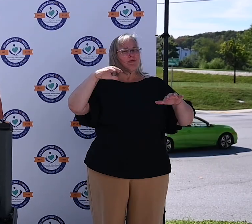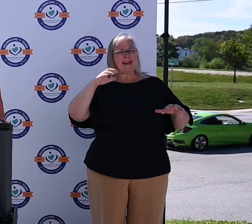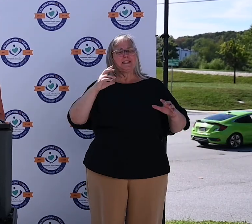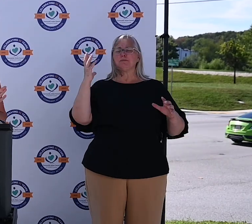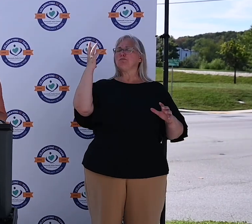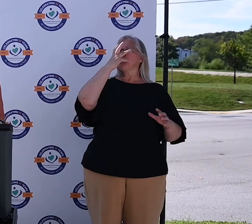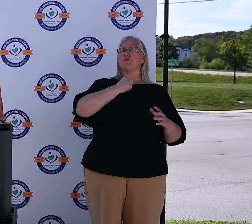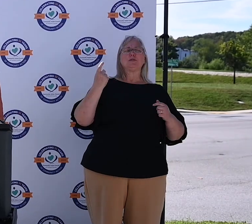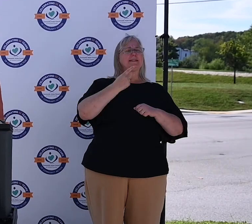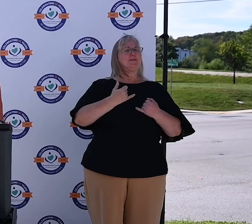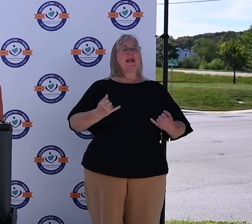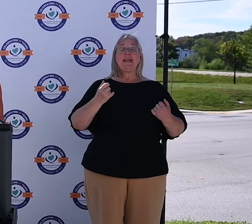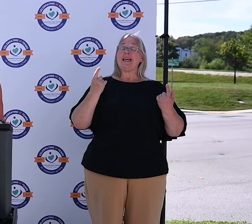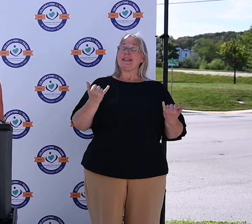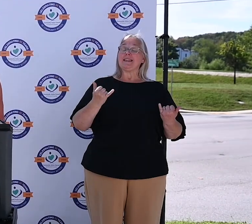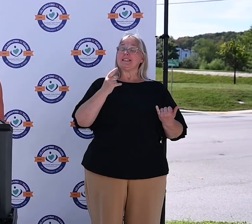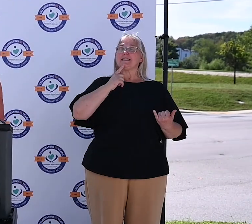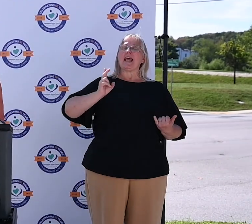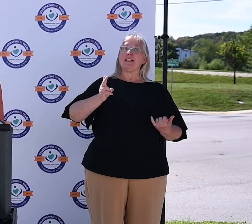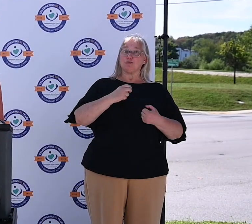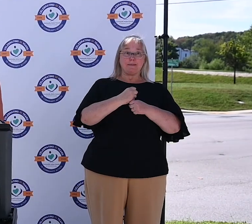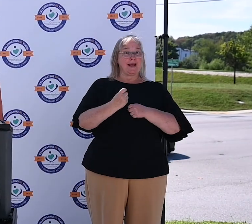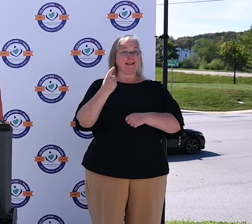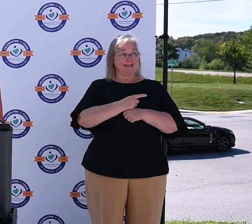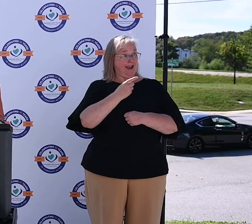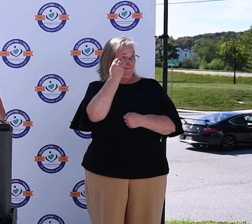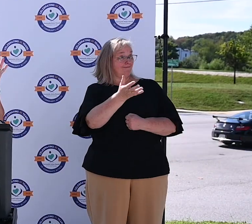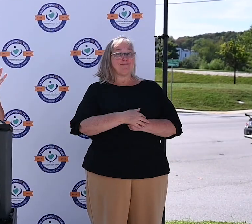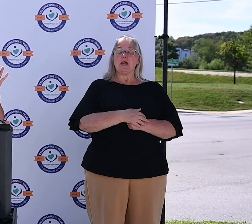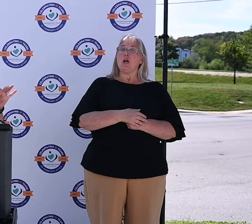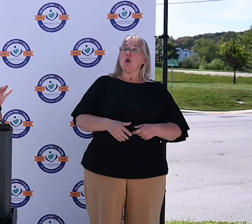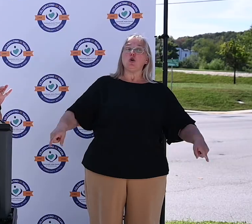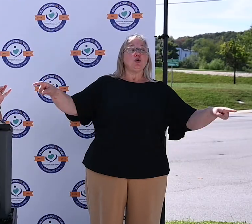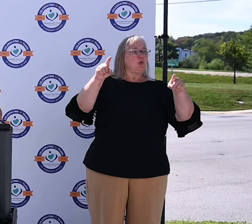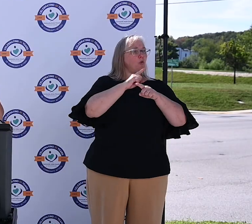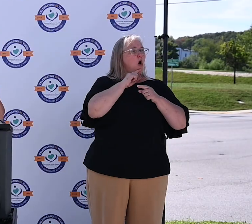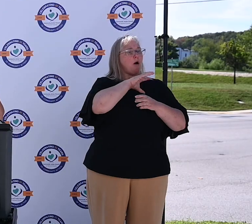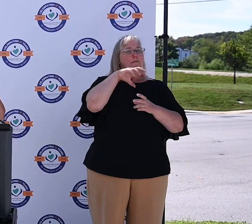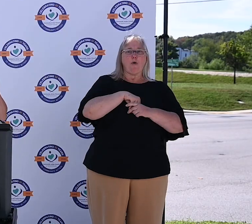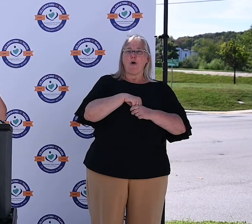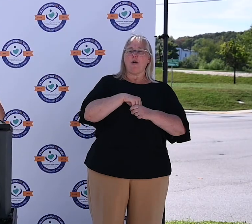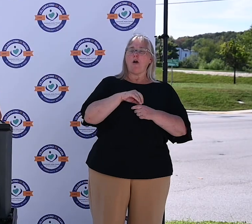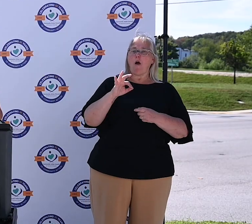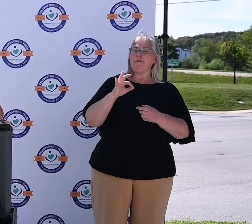beautiful day. This is a history-making day, you guys. You are part of